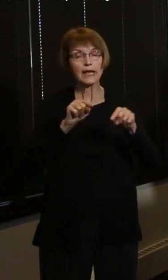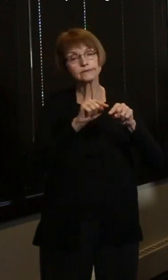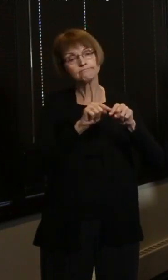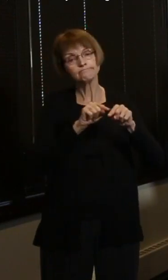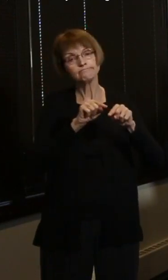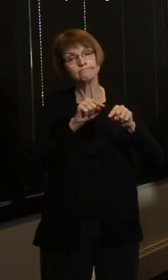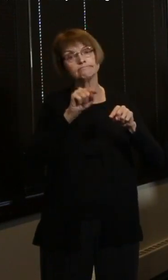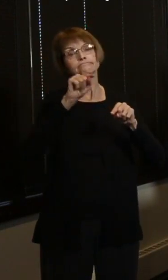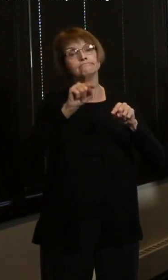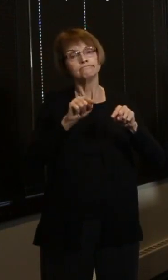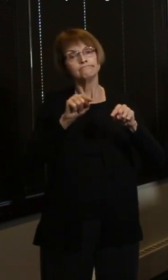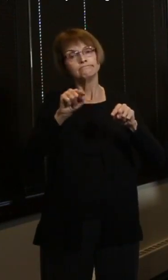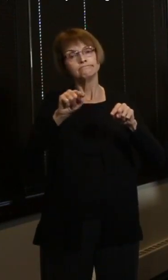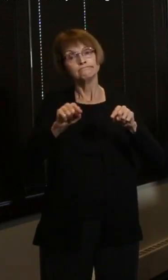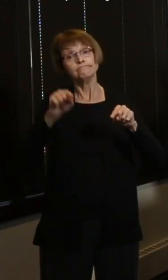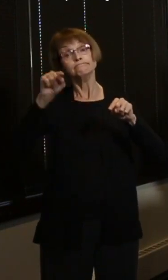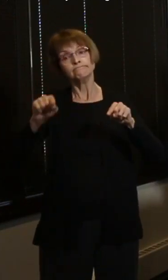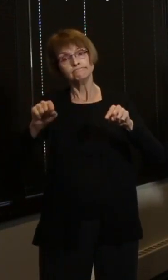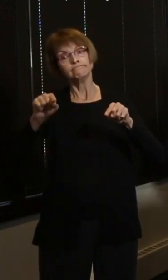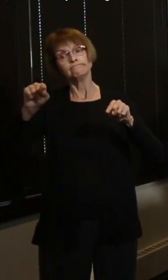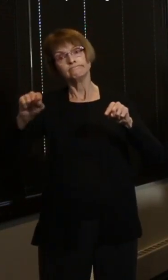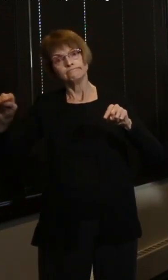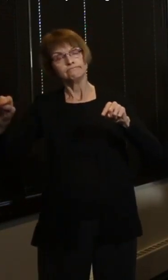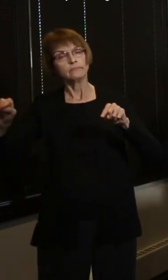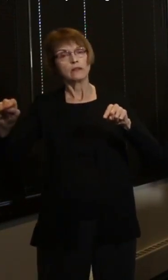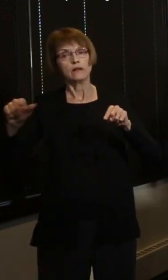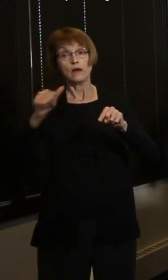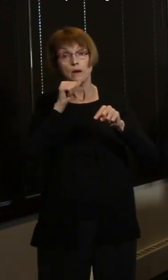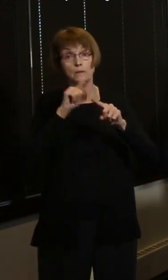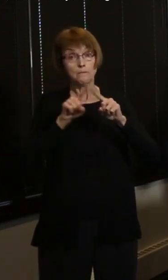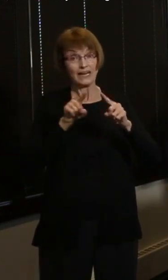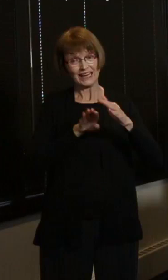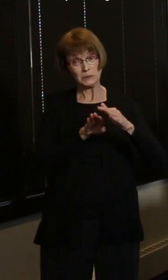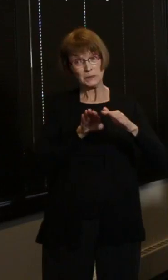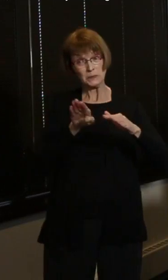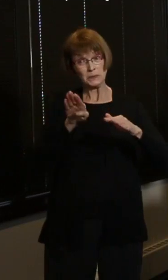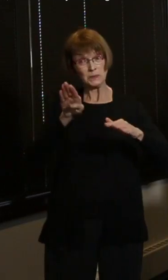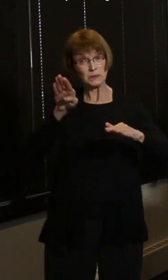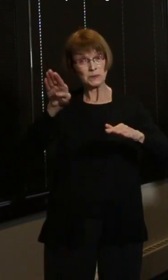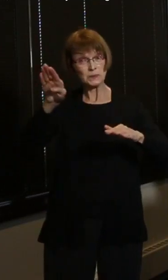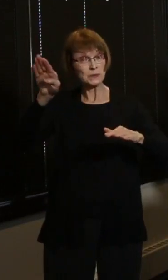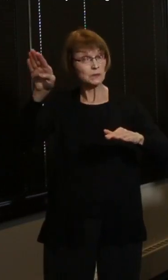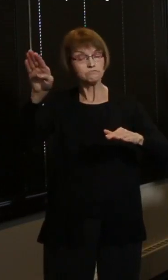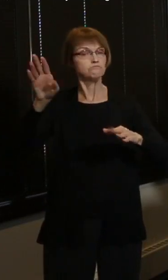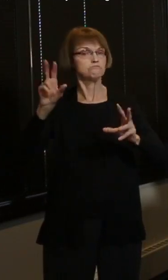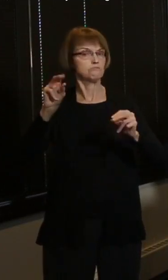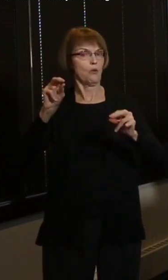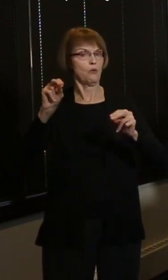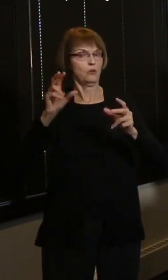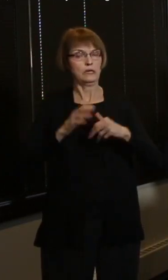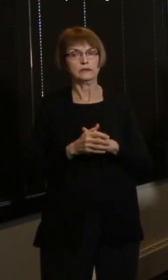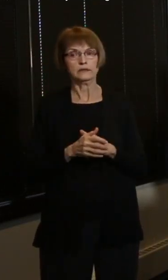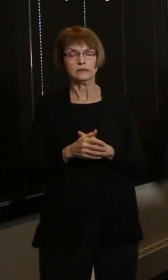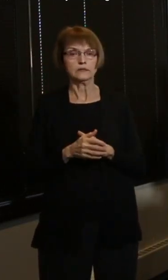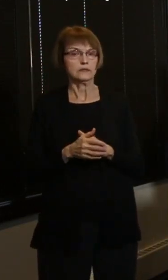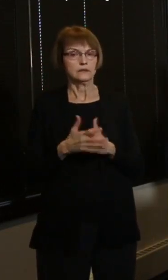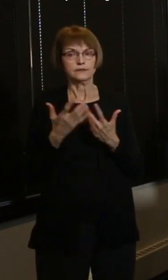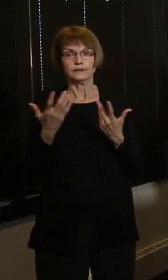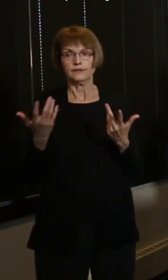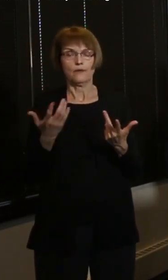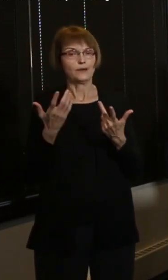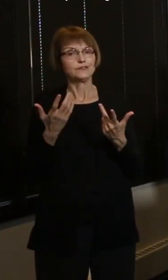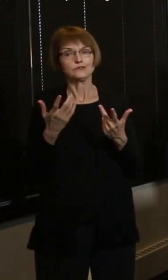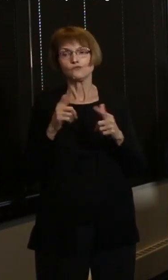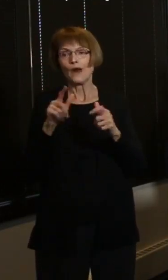bounce up farther than others, but there hasn't been a consistent and sustained rise. And so really it's just